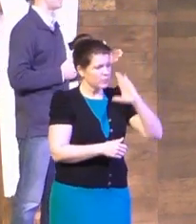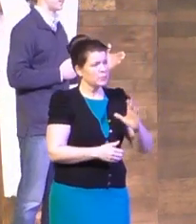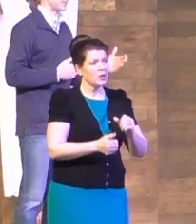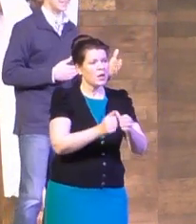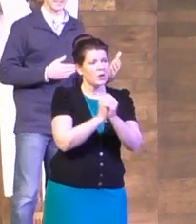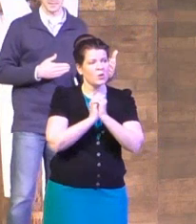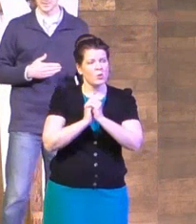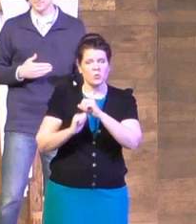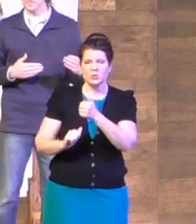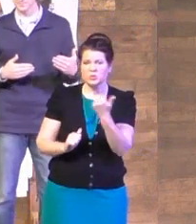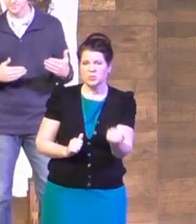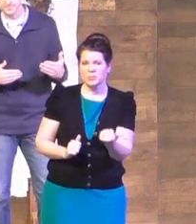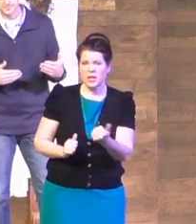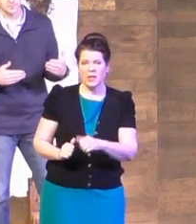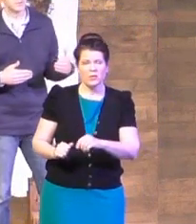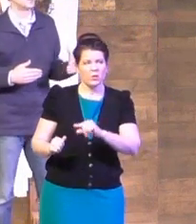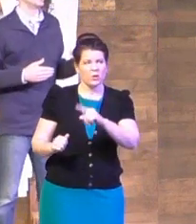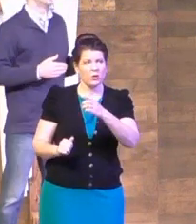to drive out, and they didn't.